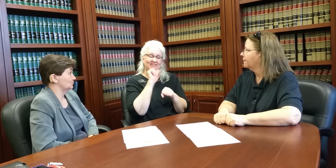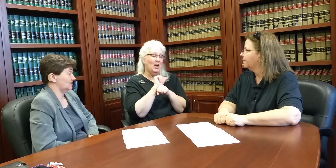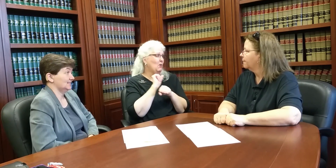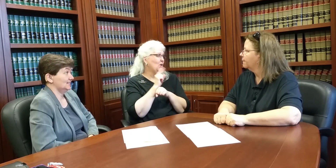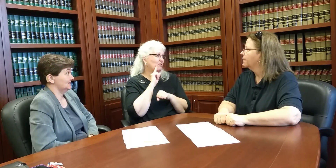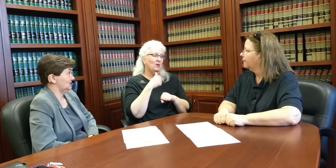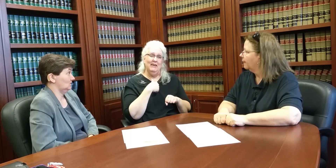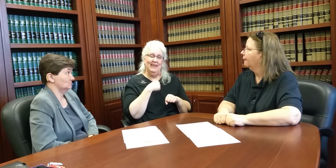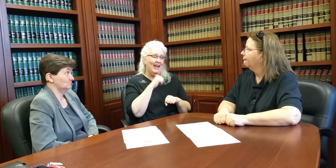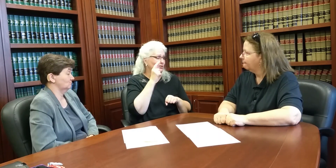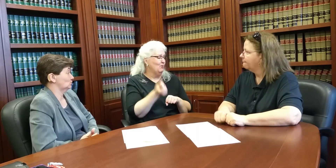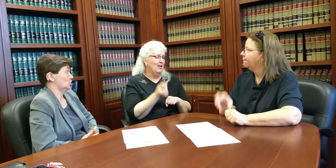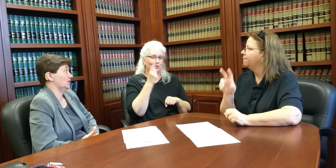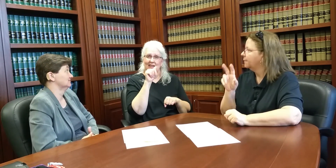understand ASL. Sorry.